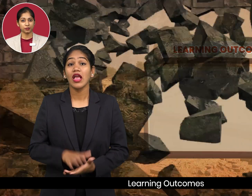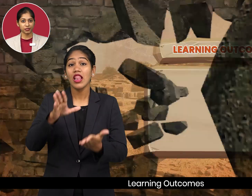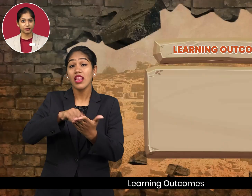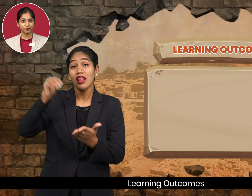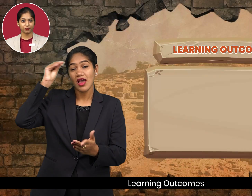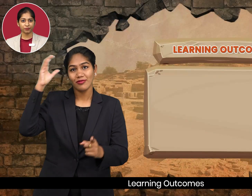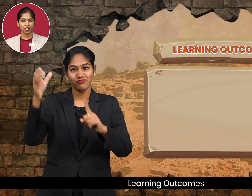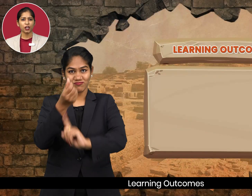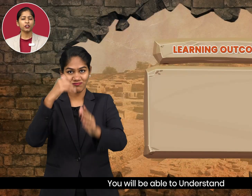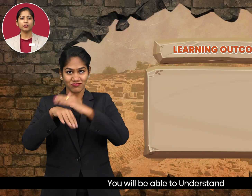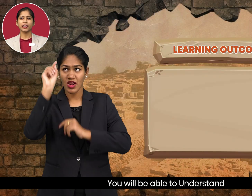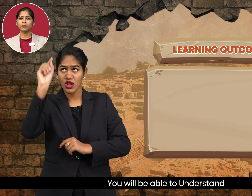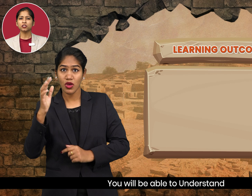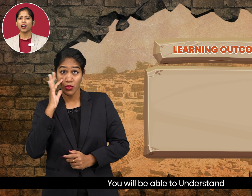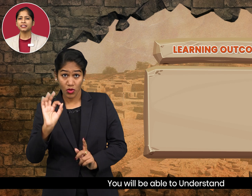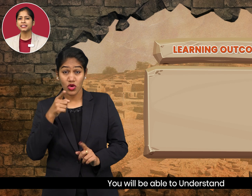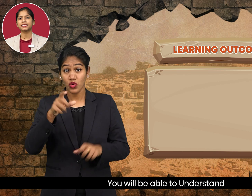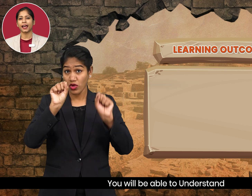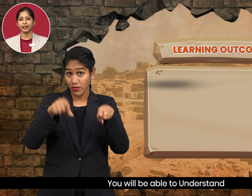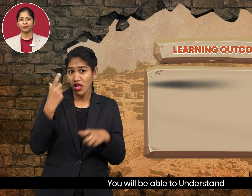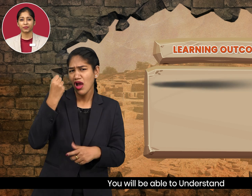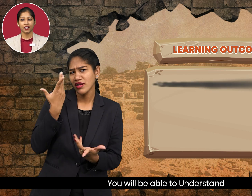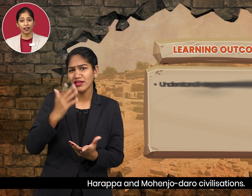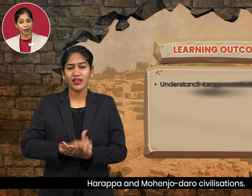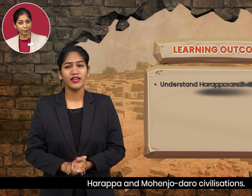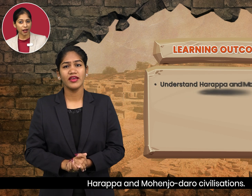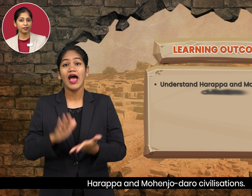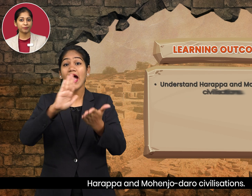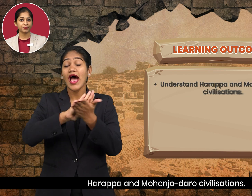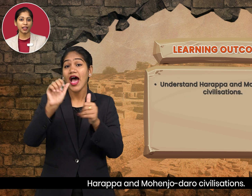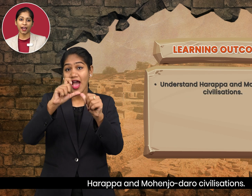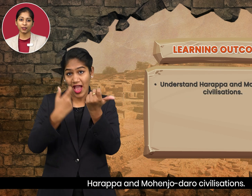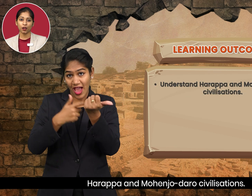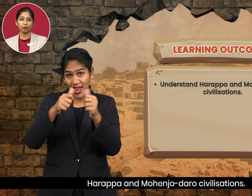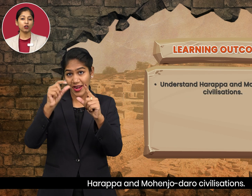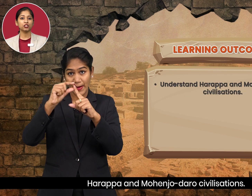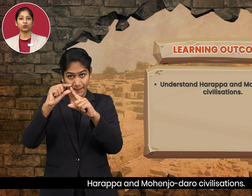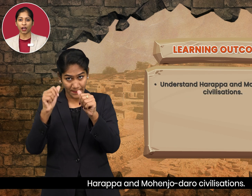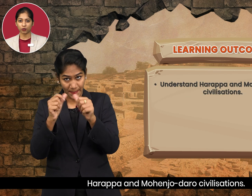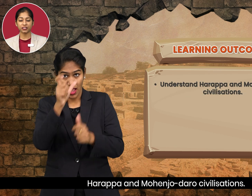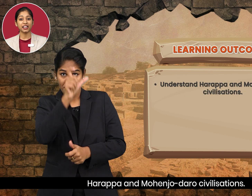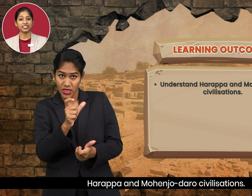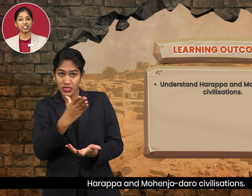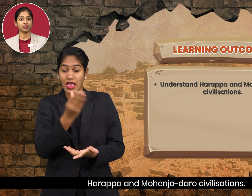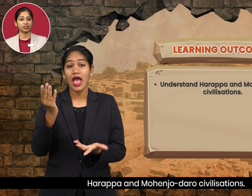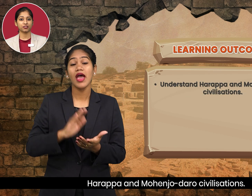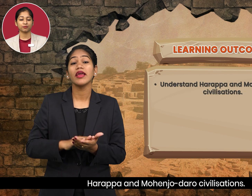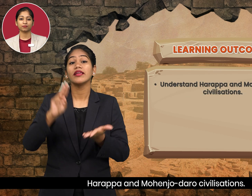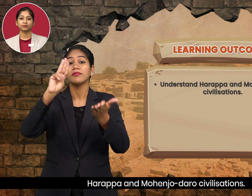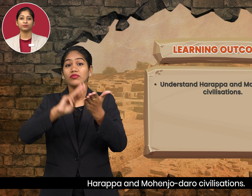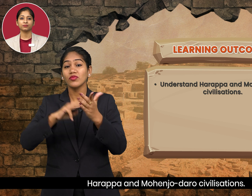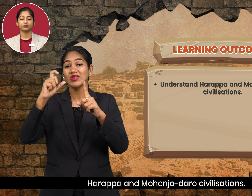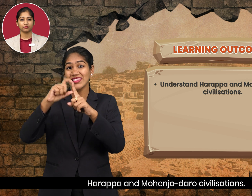Learning outcomes. You will be able to understand Harappa and Mohenjo-daro